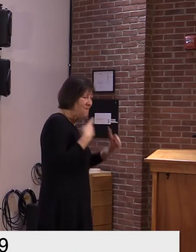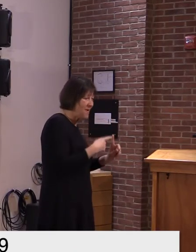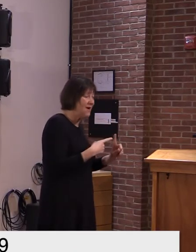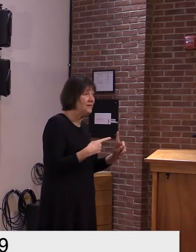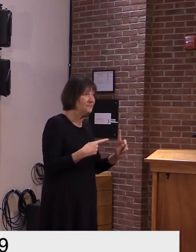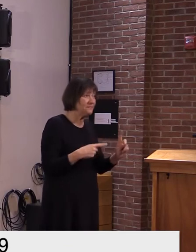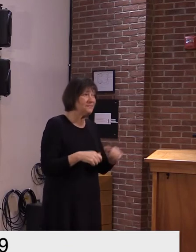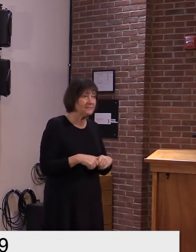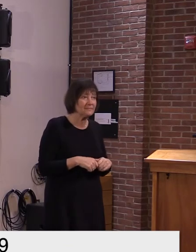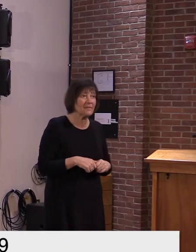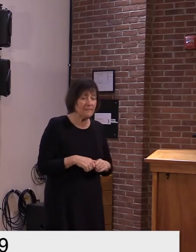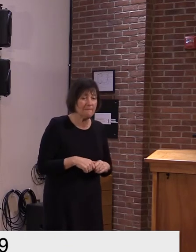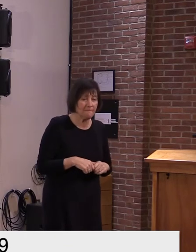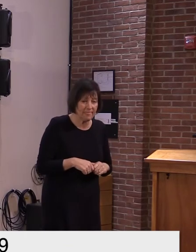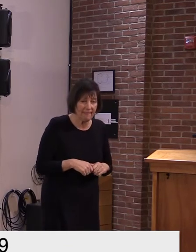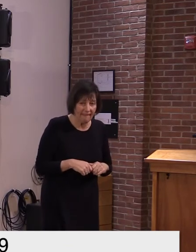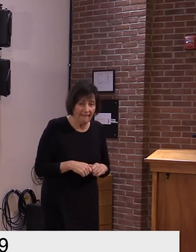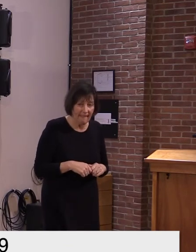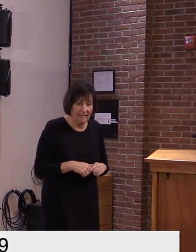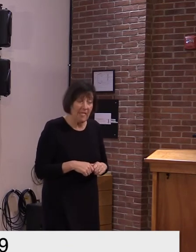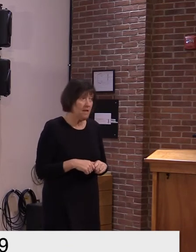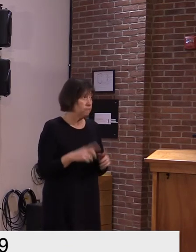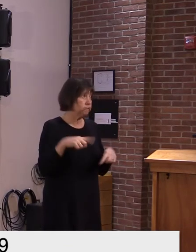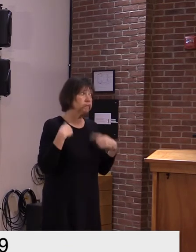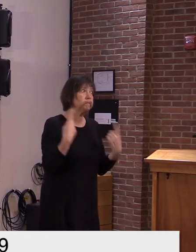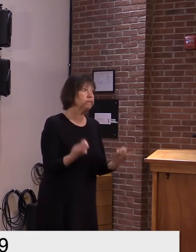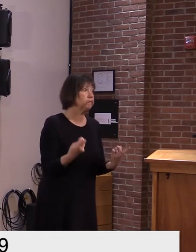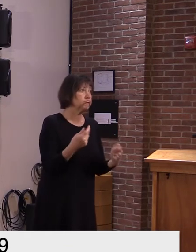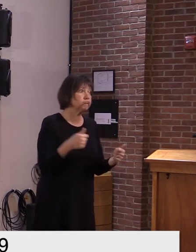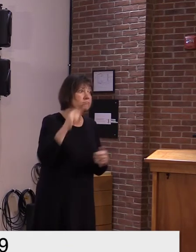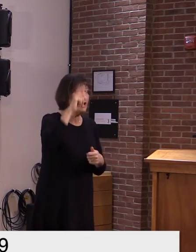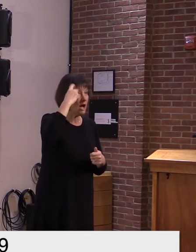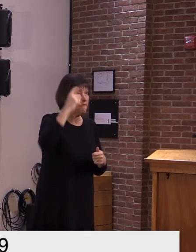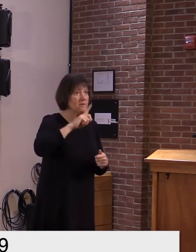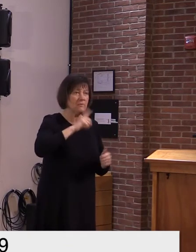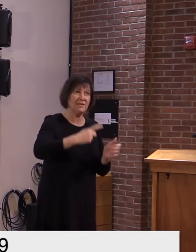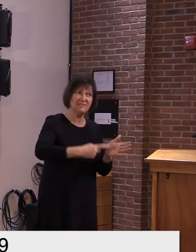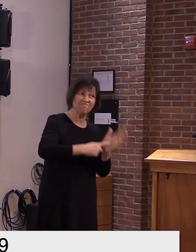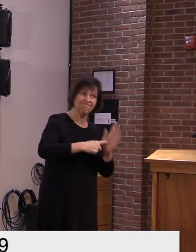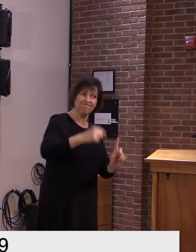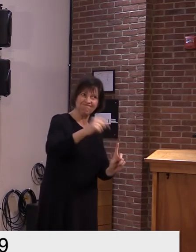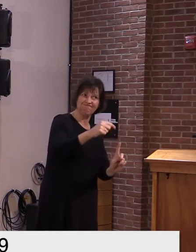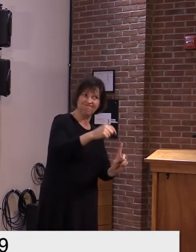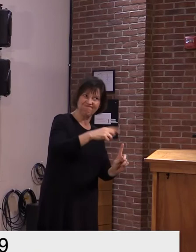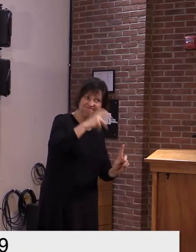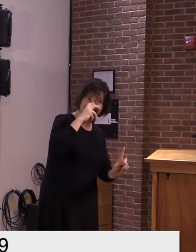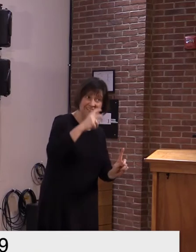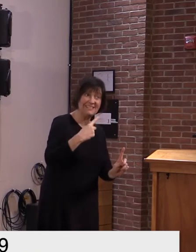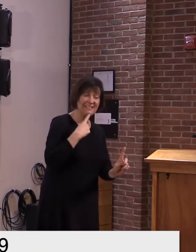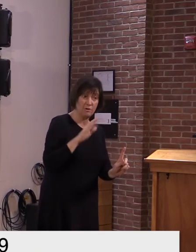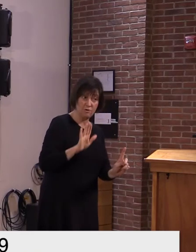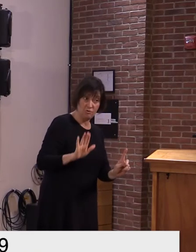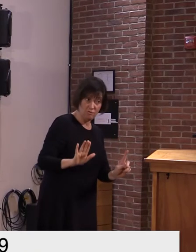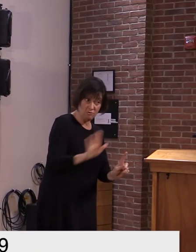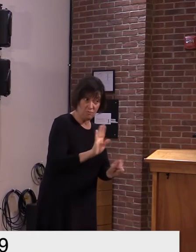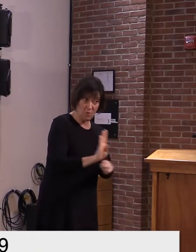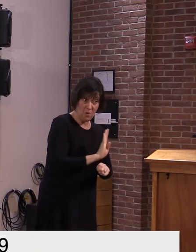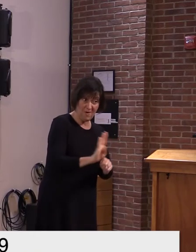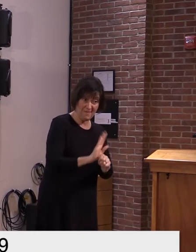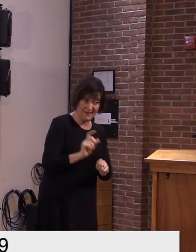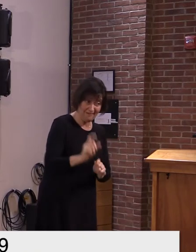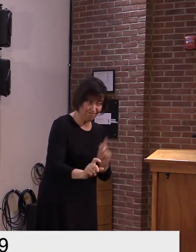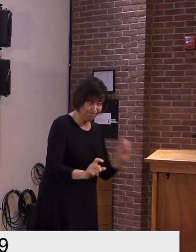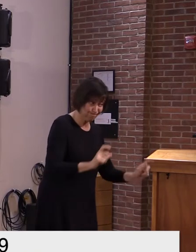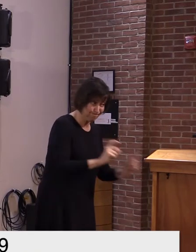Secretary Mnuchin has really been very insistent on this, and his position is that what a business gets, for instance,